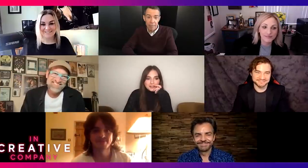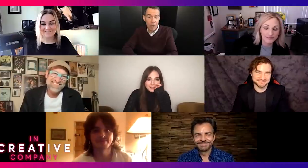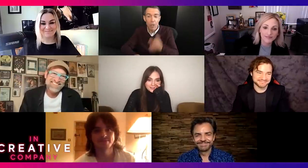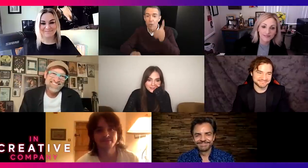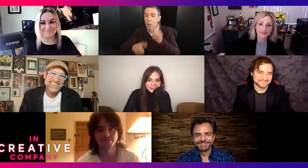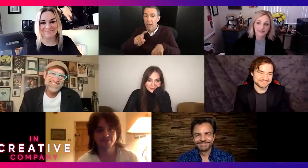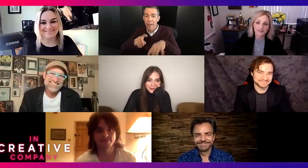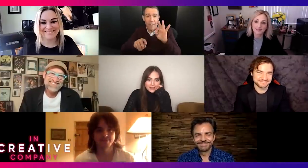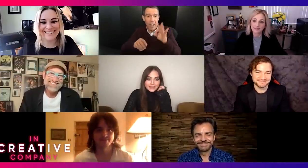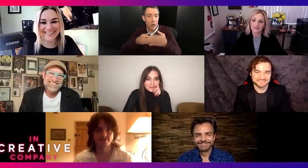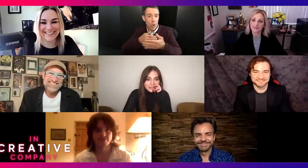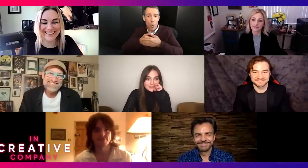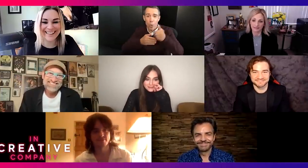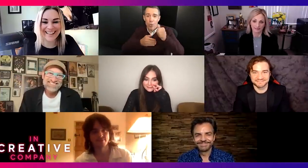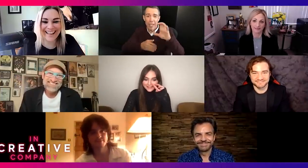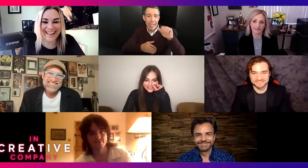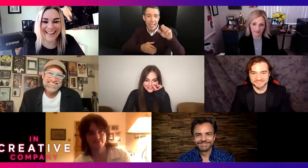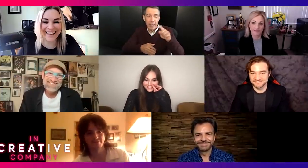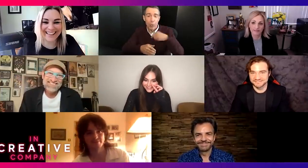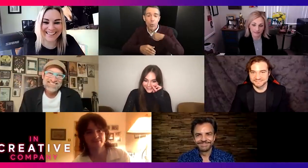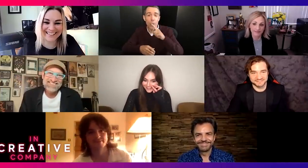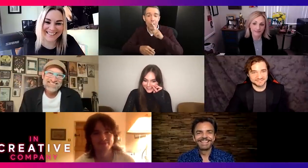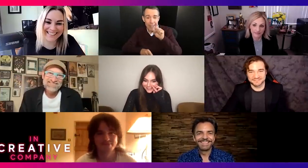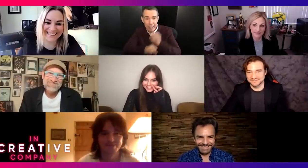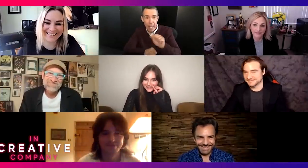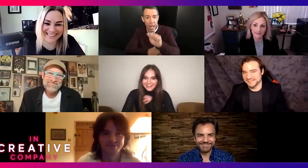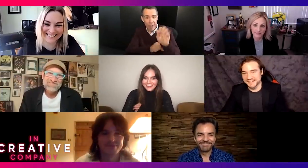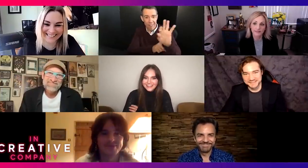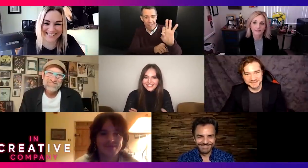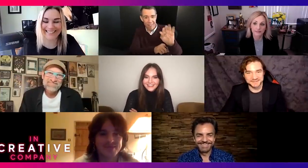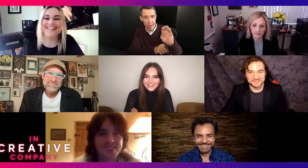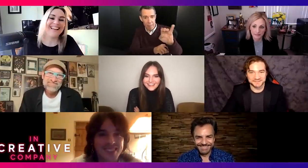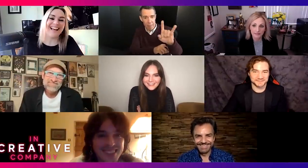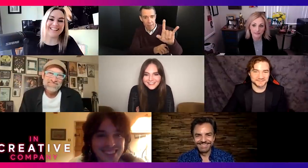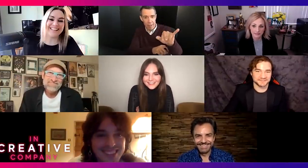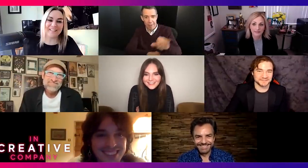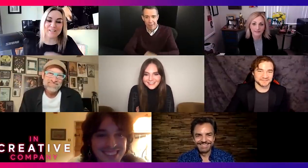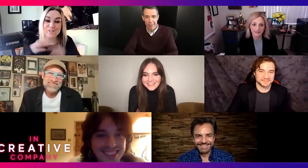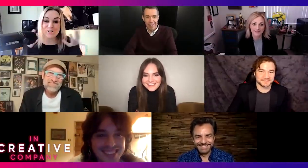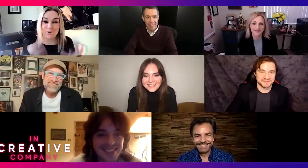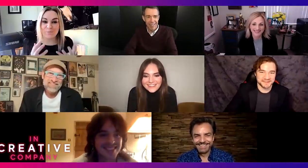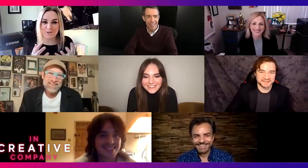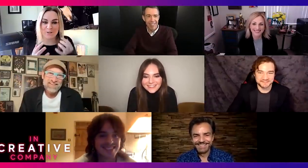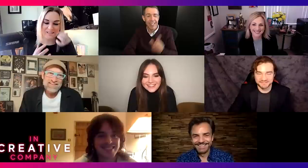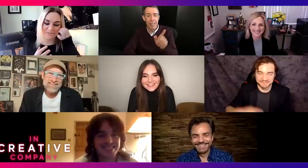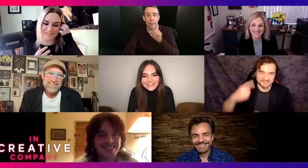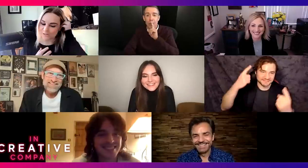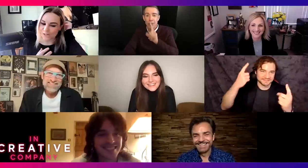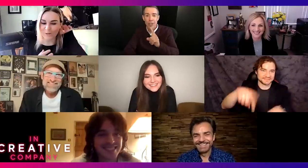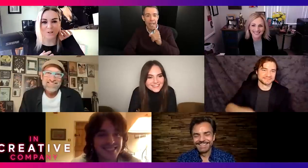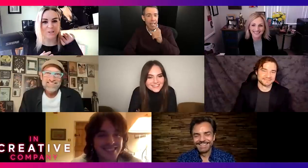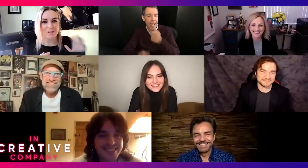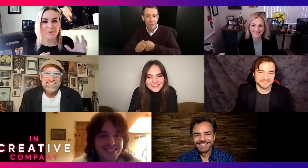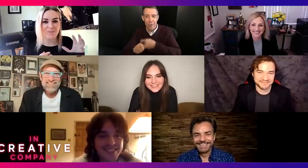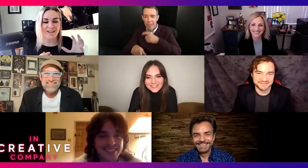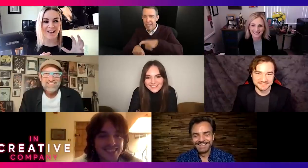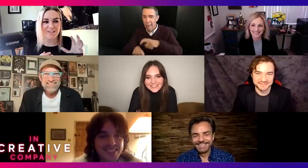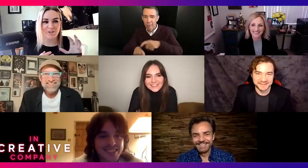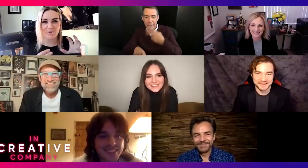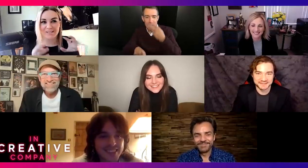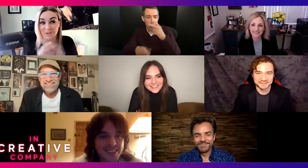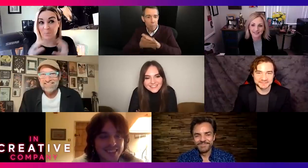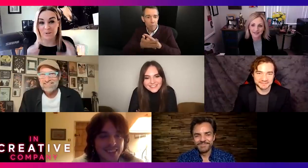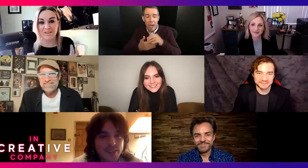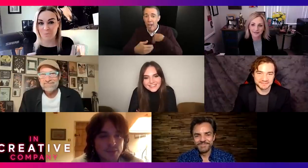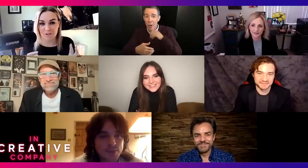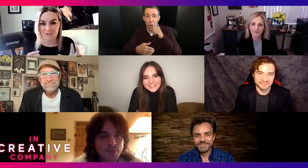can't find a closer cast than us. We are literally a family. I think it so comes across every single time you watch this movie. I